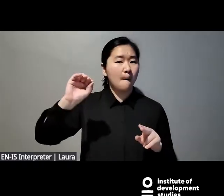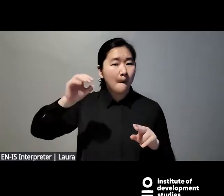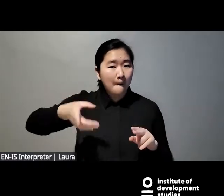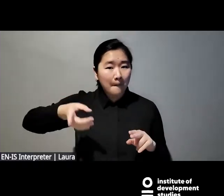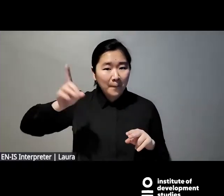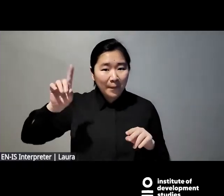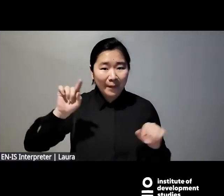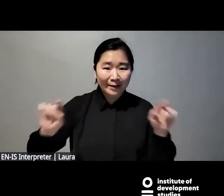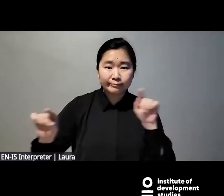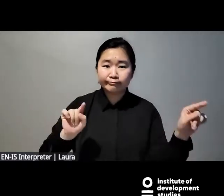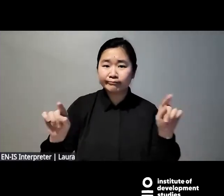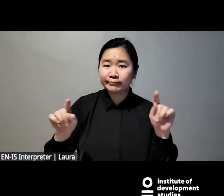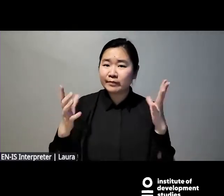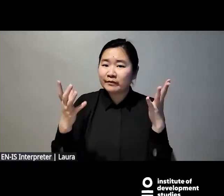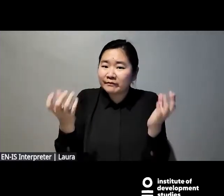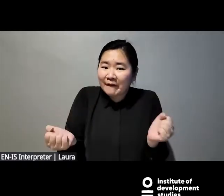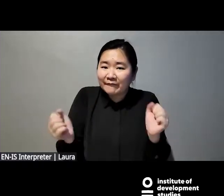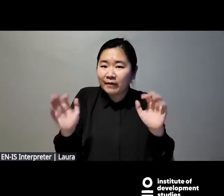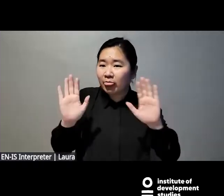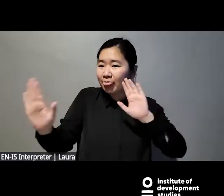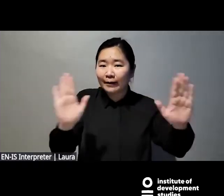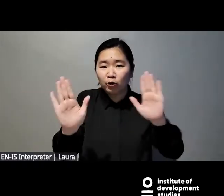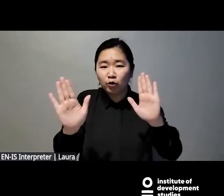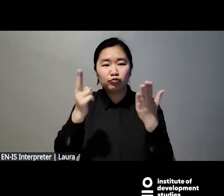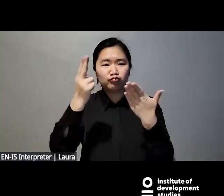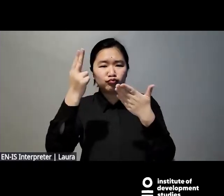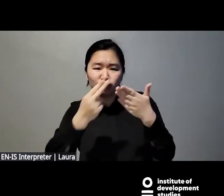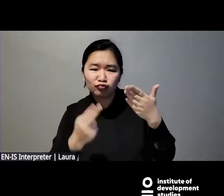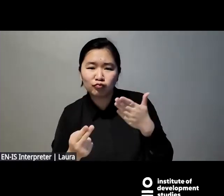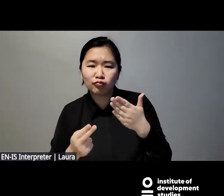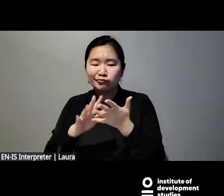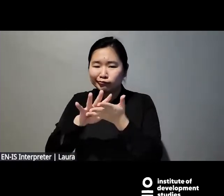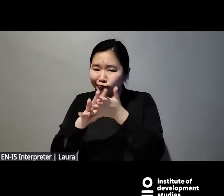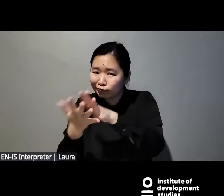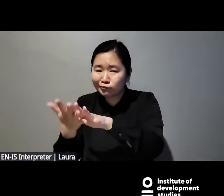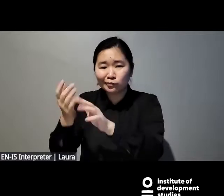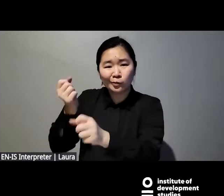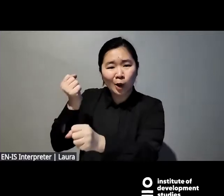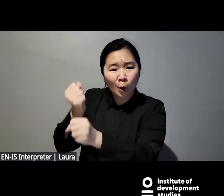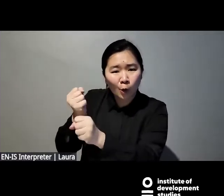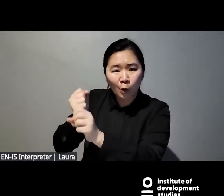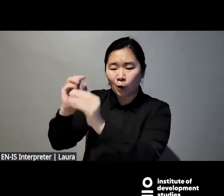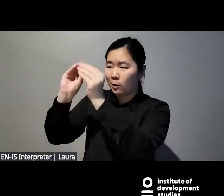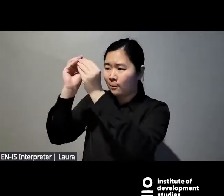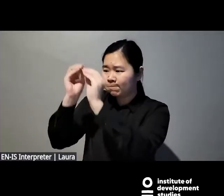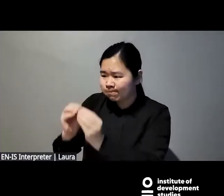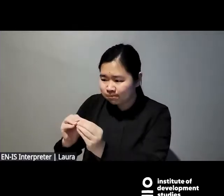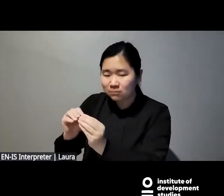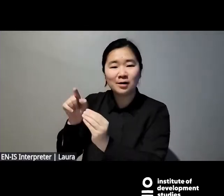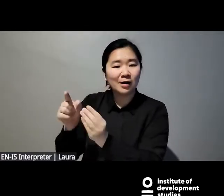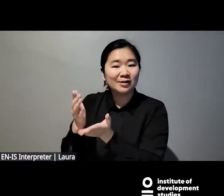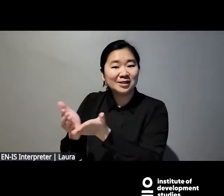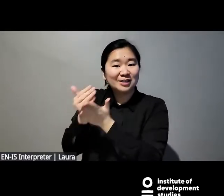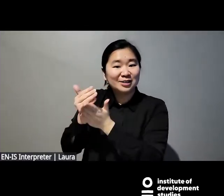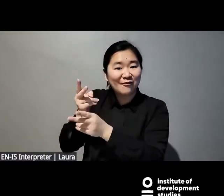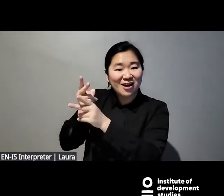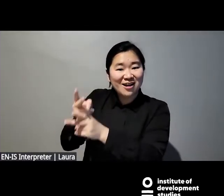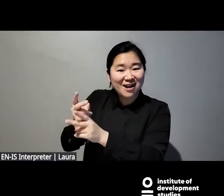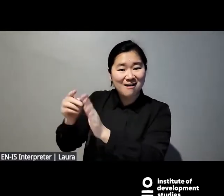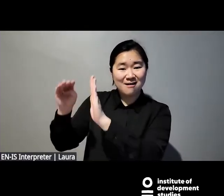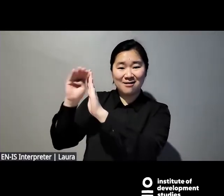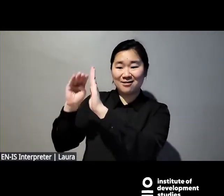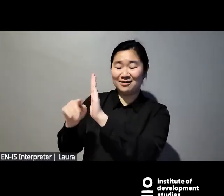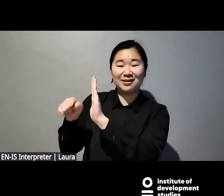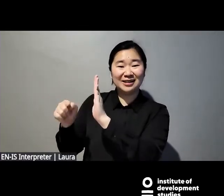safeguarding systems, peer support. They shared resources. So a lot of safeguarding capacity is having the